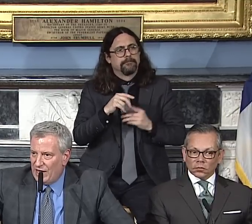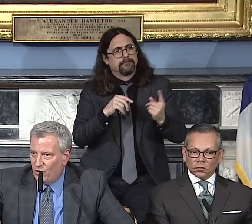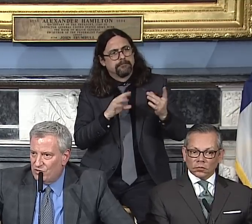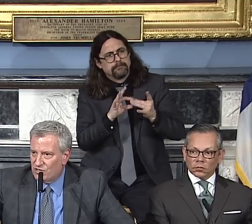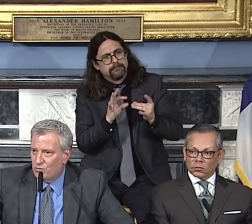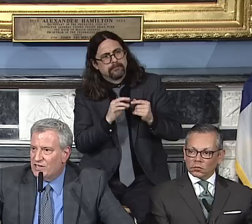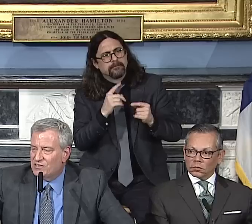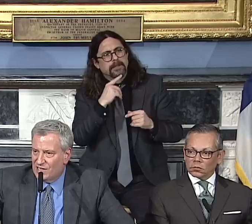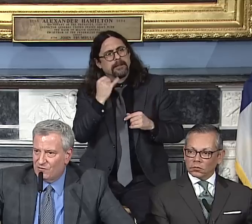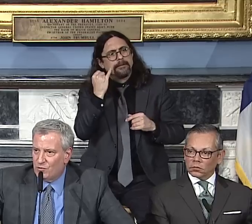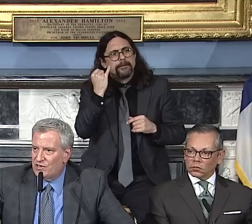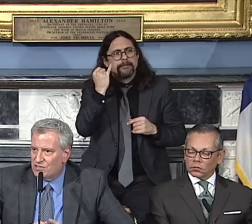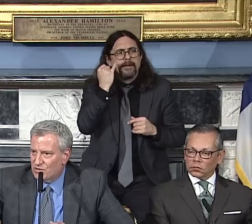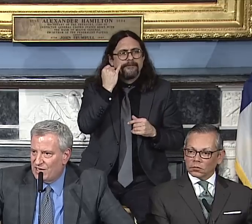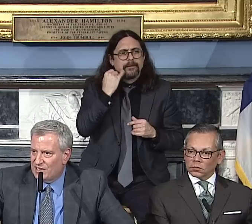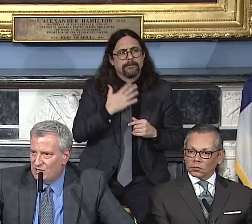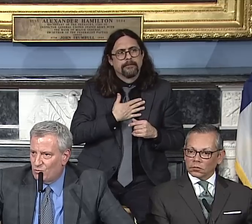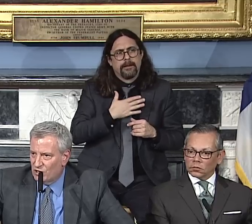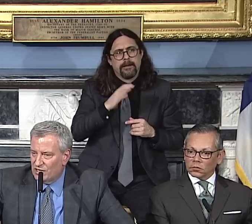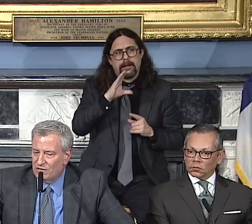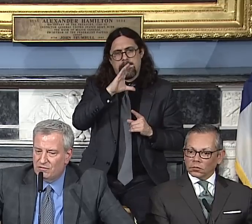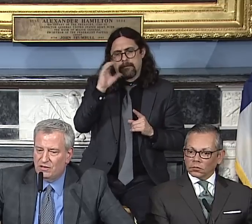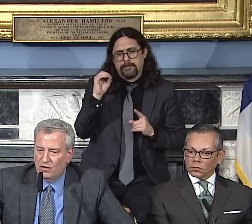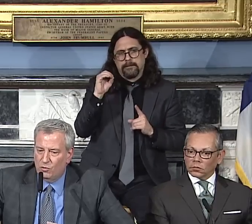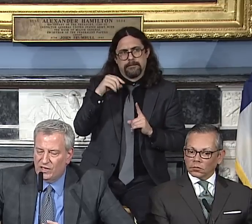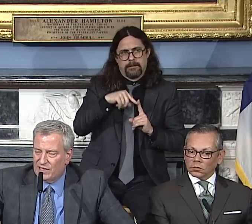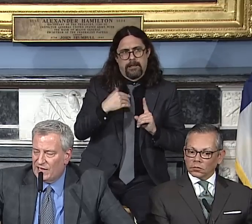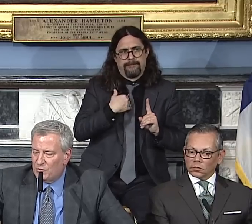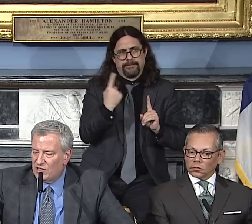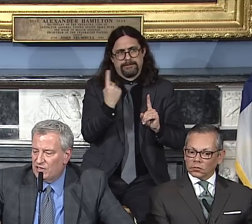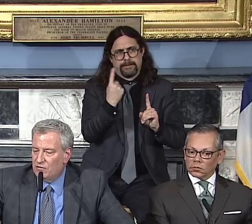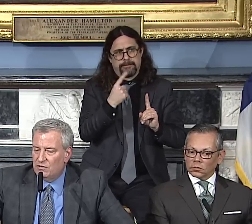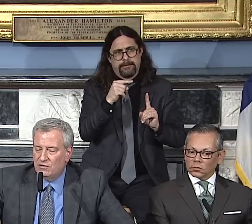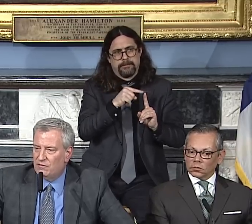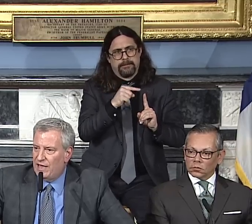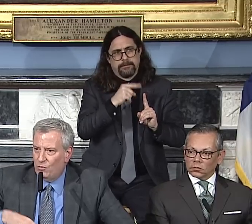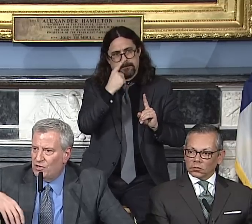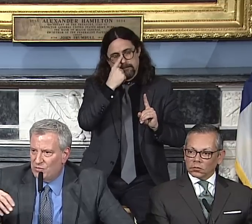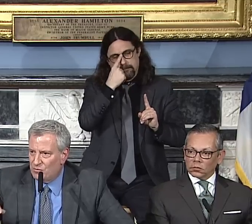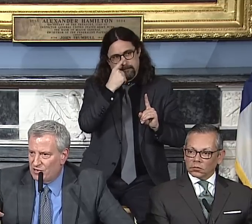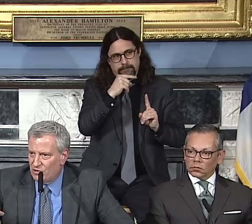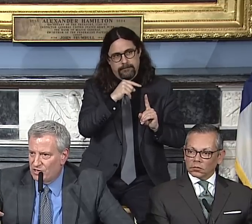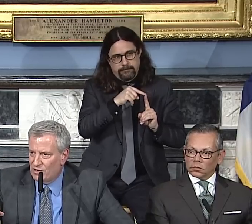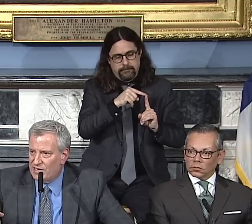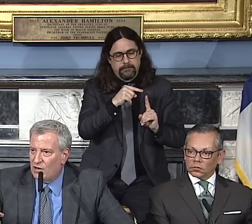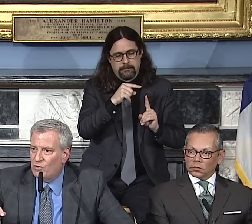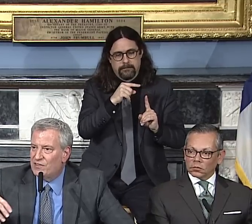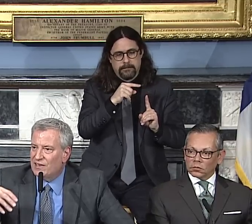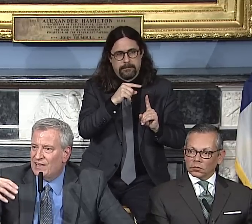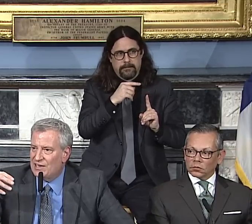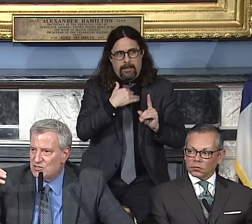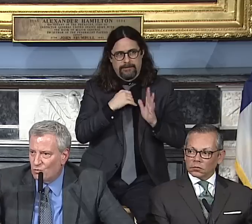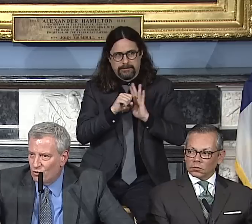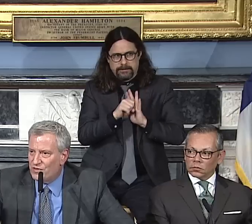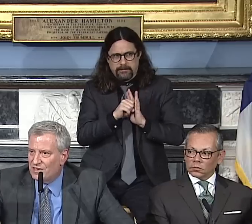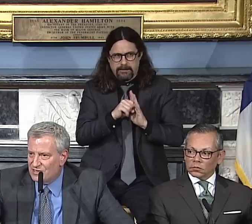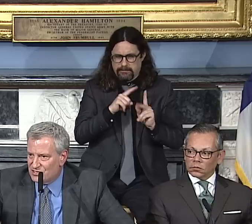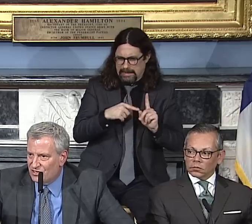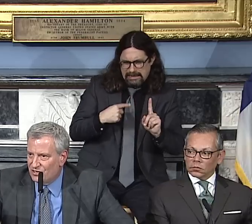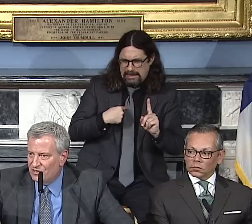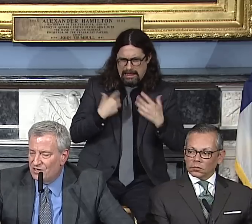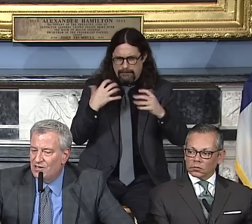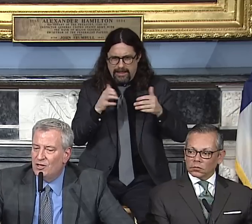rule them out so that we can tell everyone it's okay to keep working, we'd like that ability. That wouldn't be a priority right now. We'd think that is a